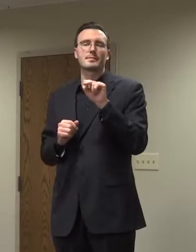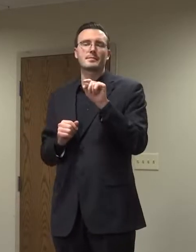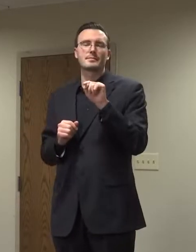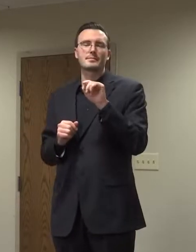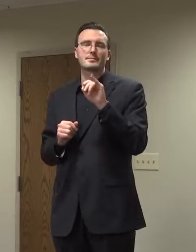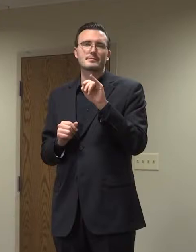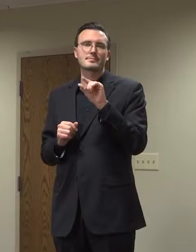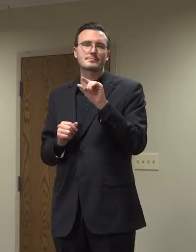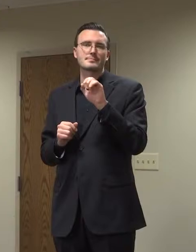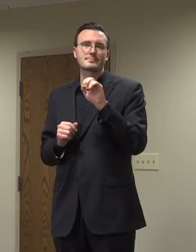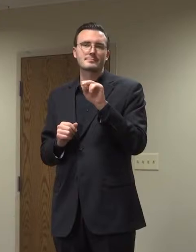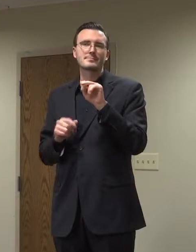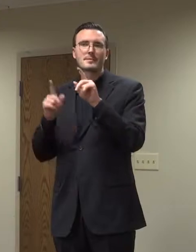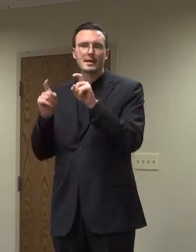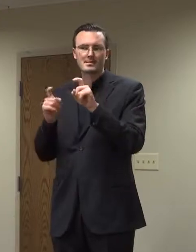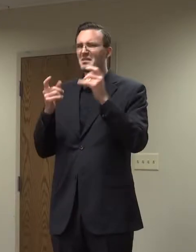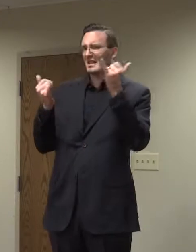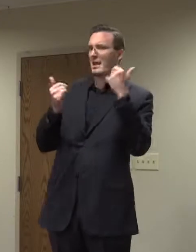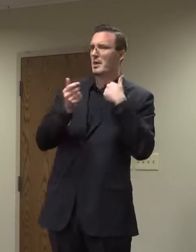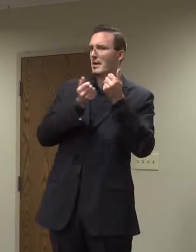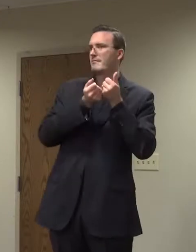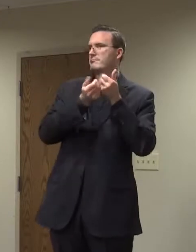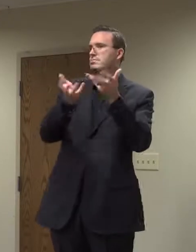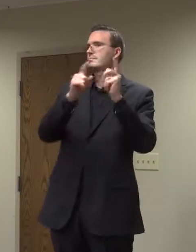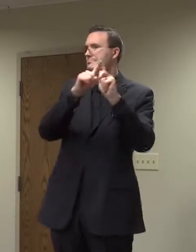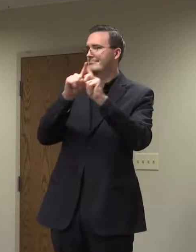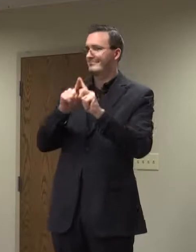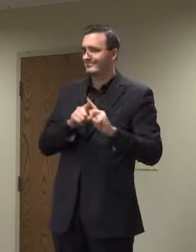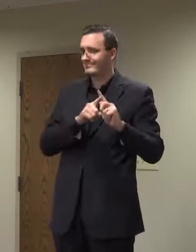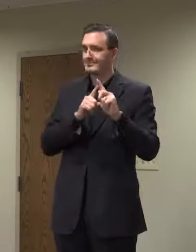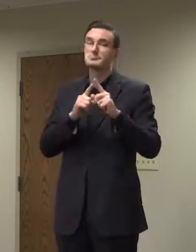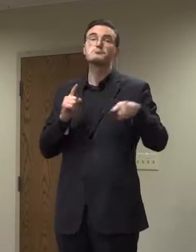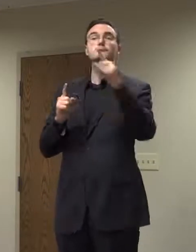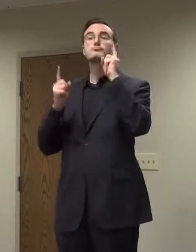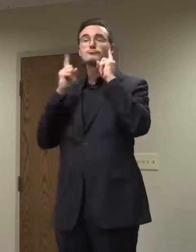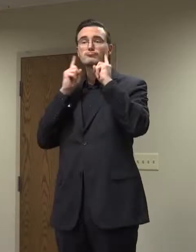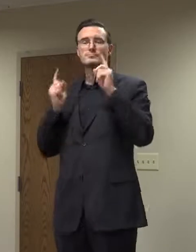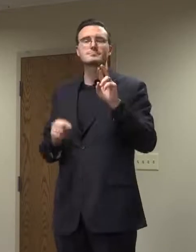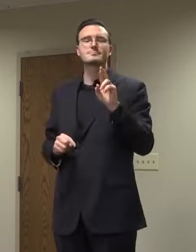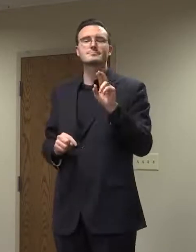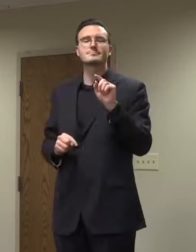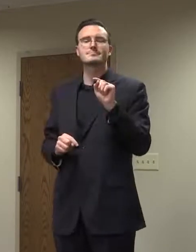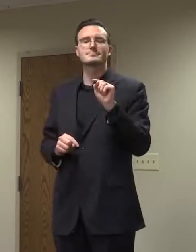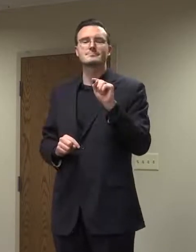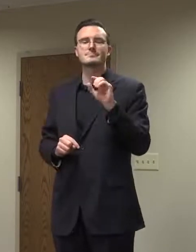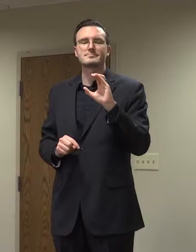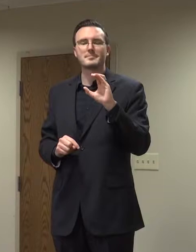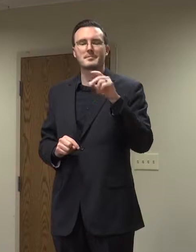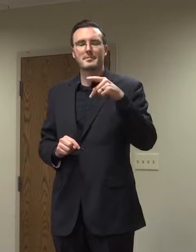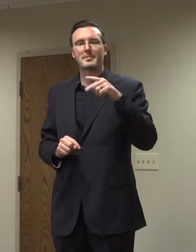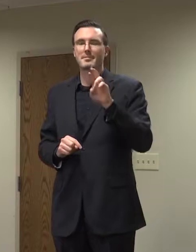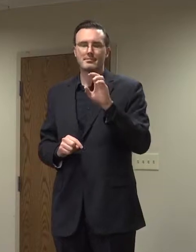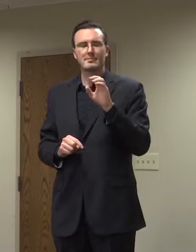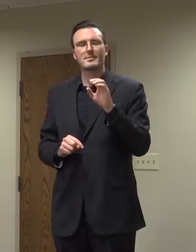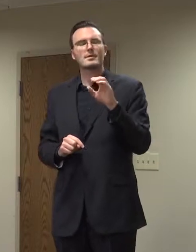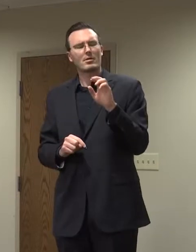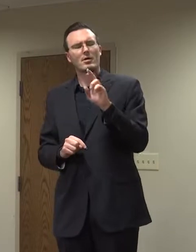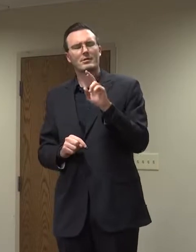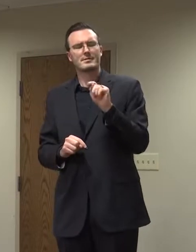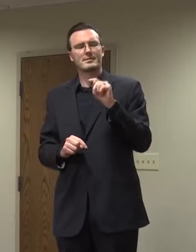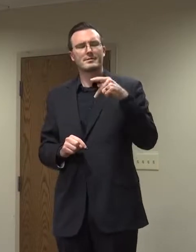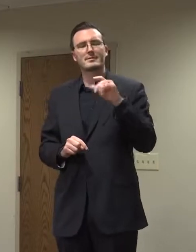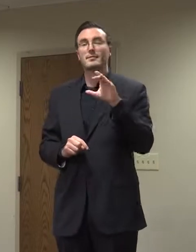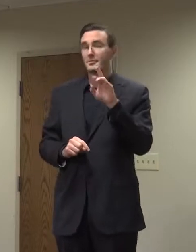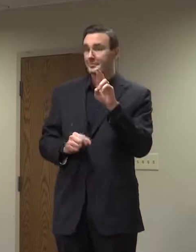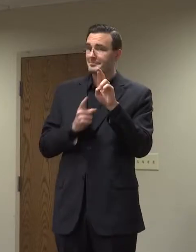there. Of course, we have been very familiar with the RT-PCR, which we call the gold standard. This is the one that's done at our two